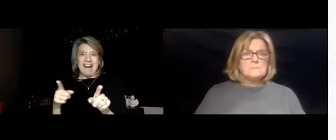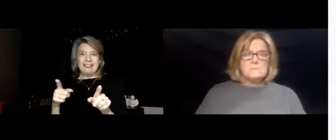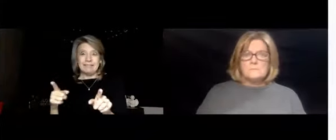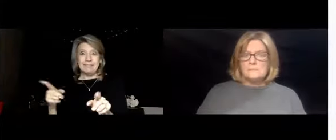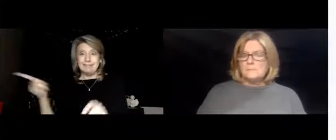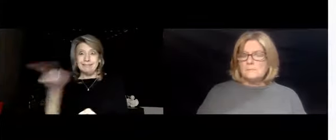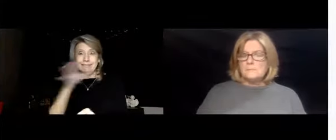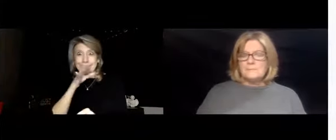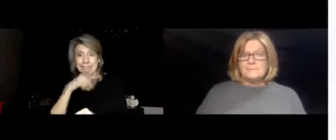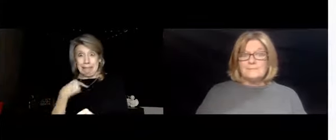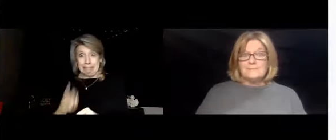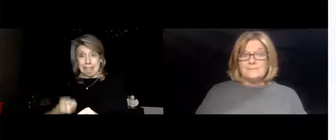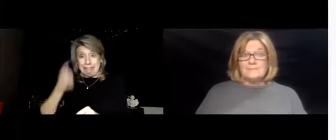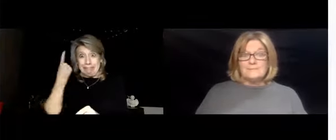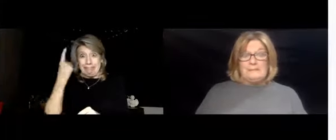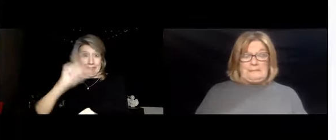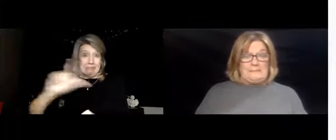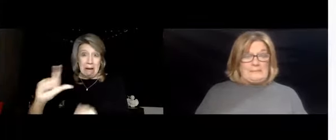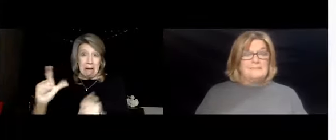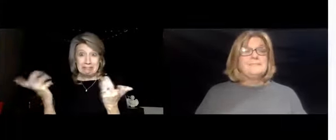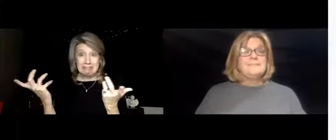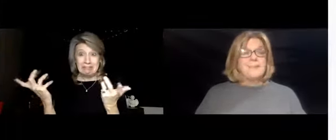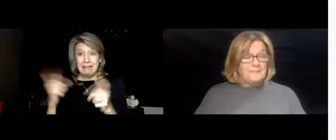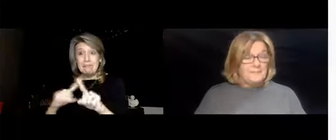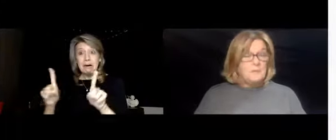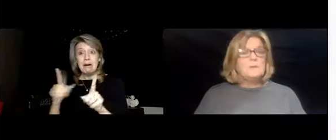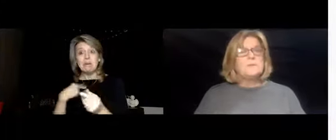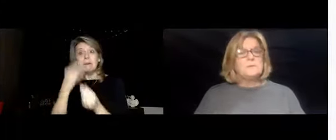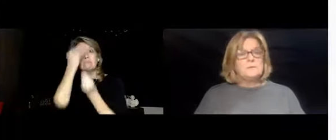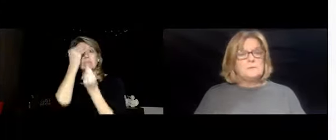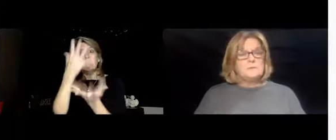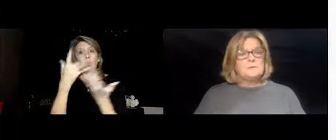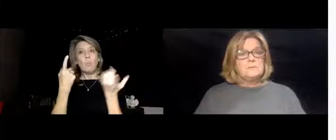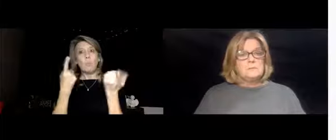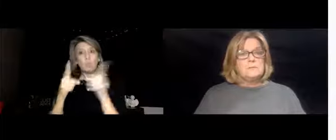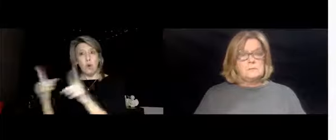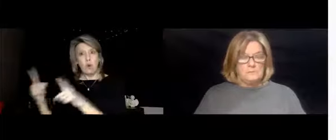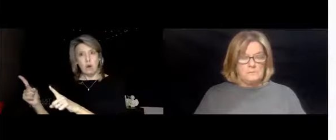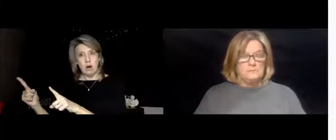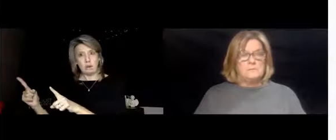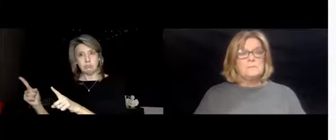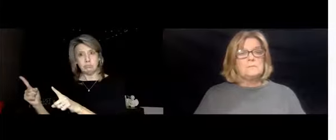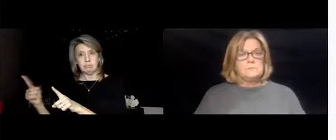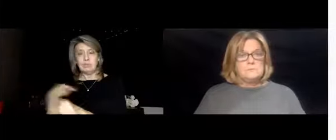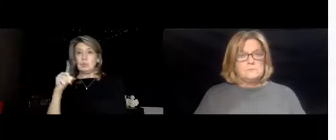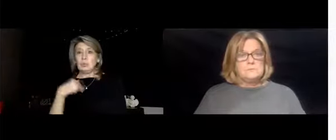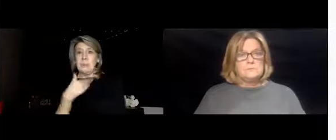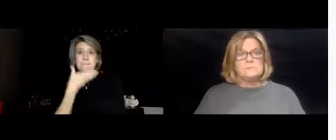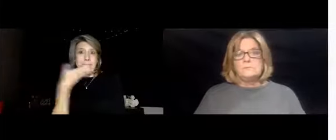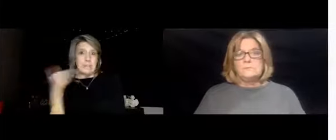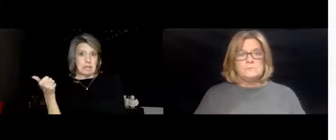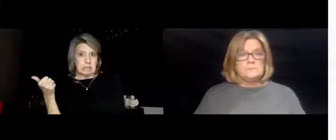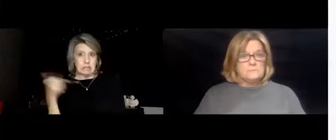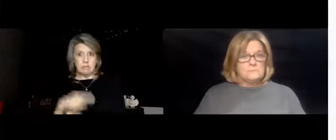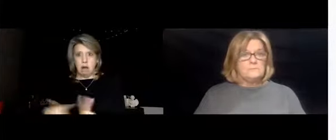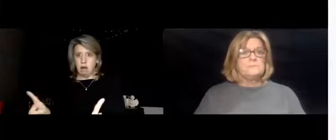whatever I can. Sometimes when they speak, I don't understand their language. But I do my best to let them